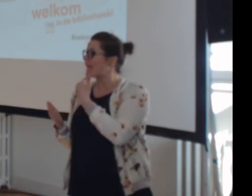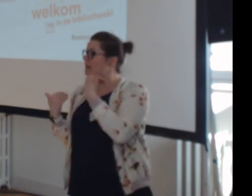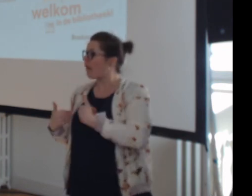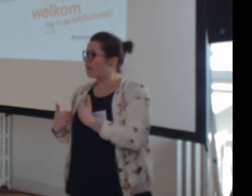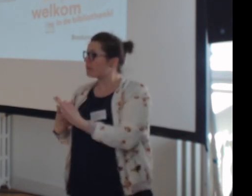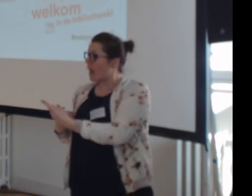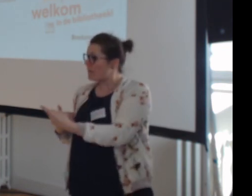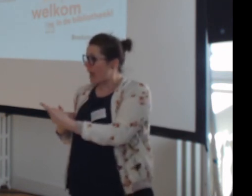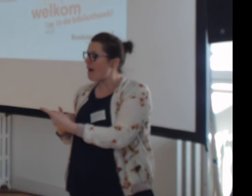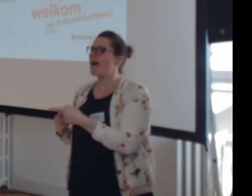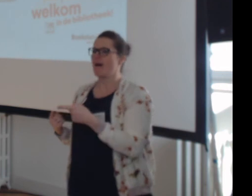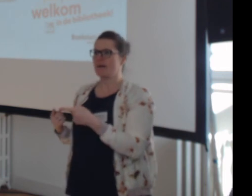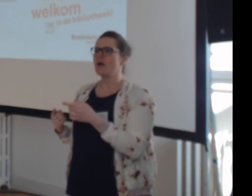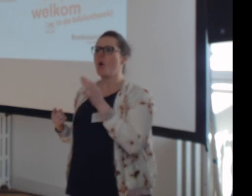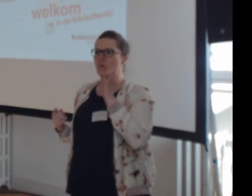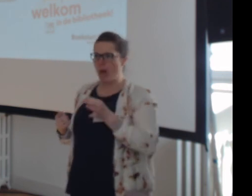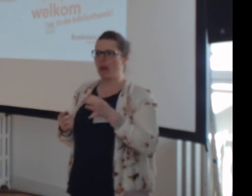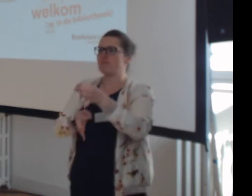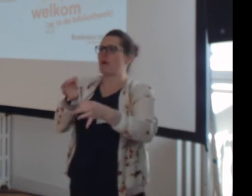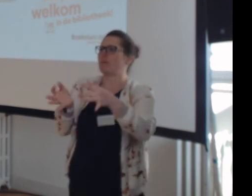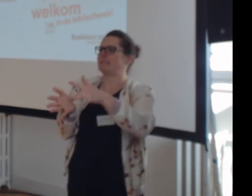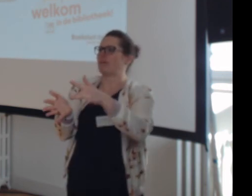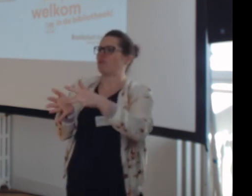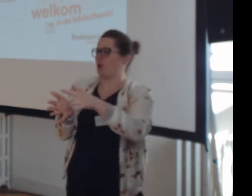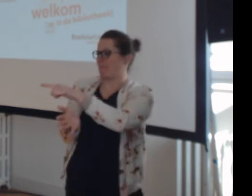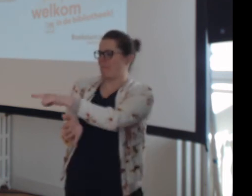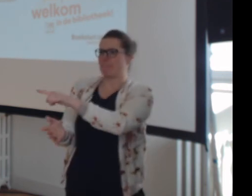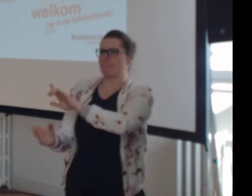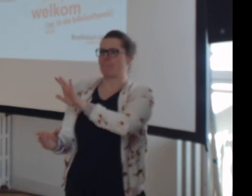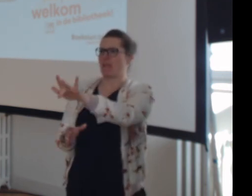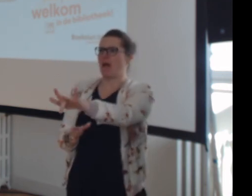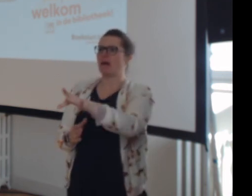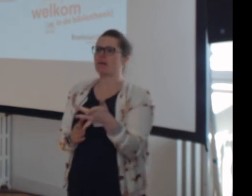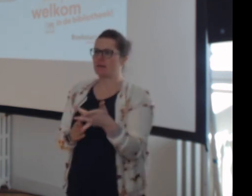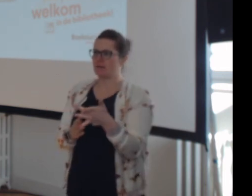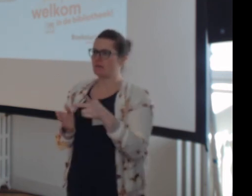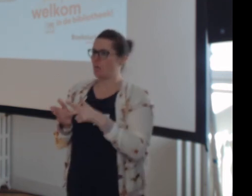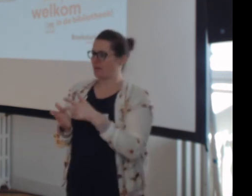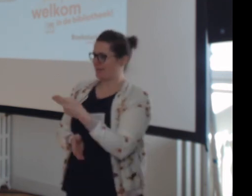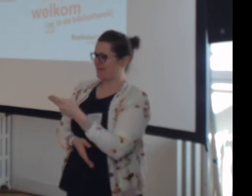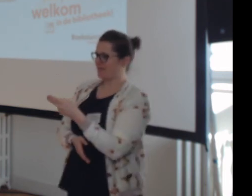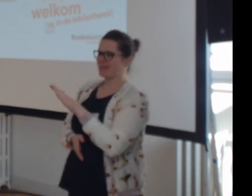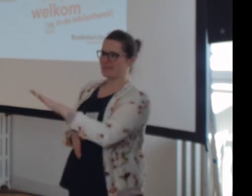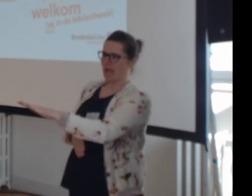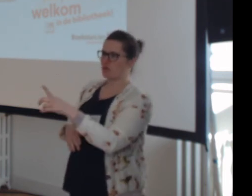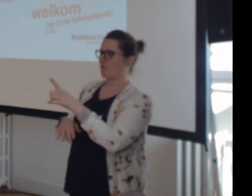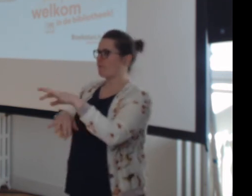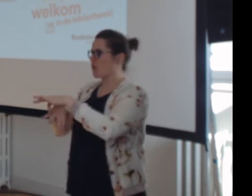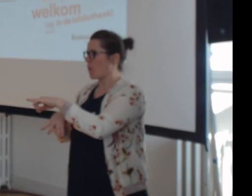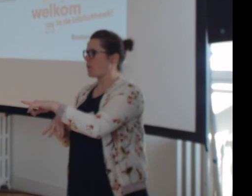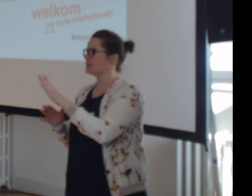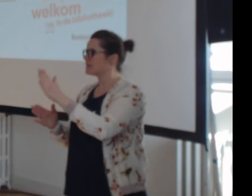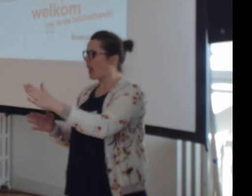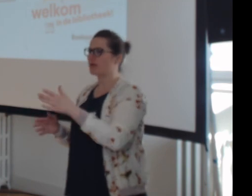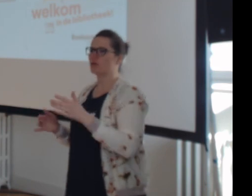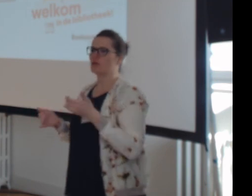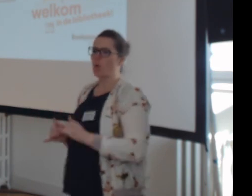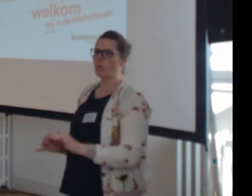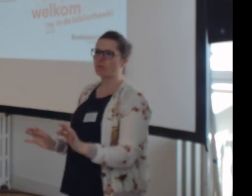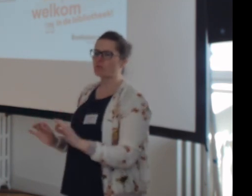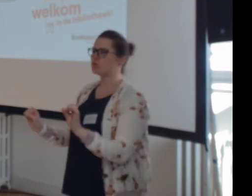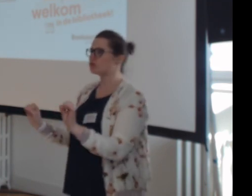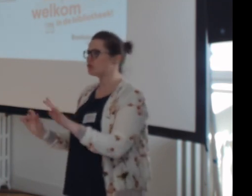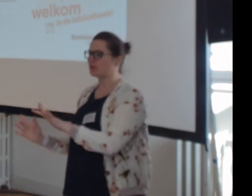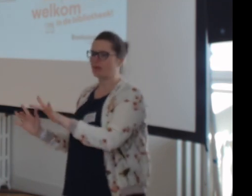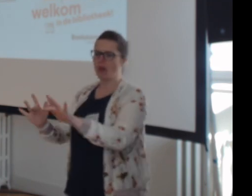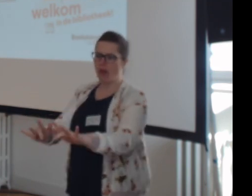find Rafiq and Issam in the family center, because he and or his wife will come with the younger brother or sister